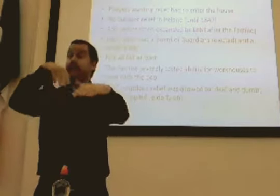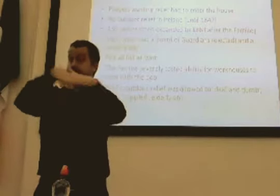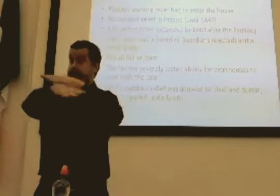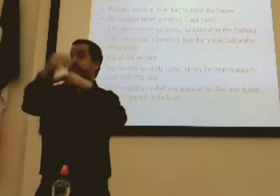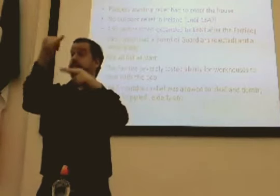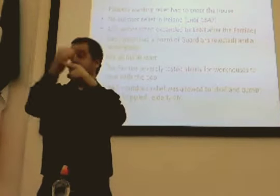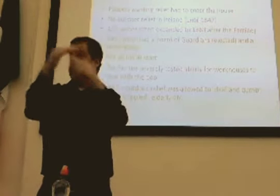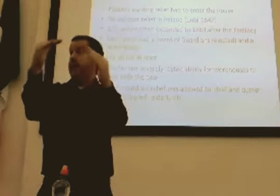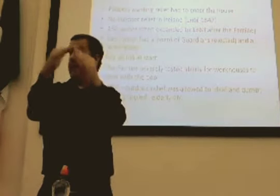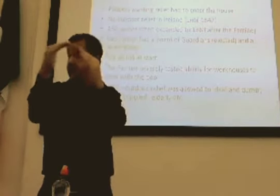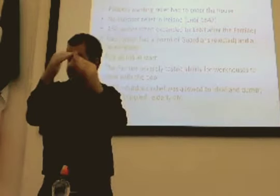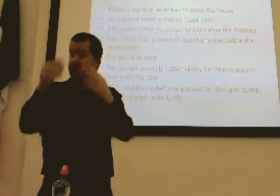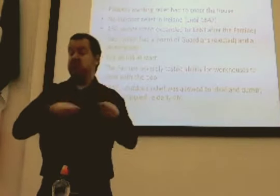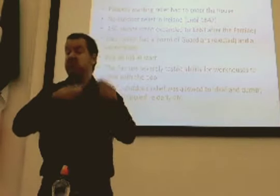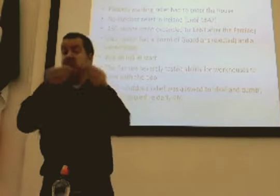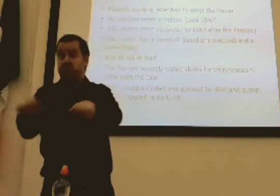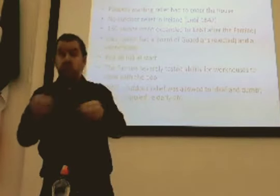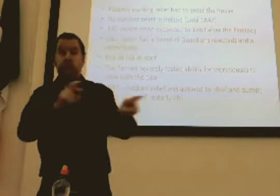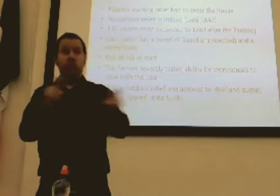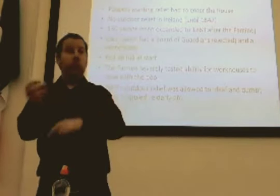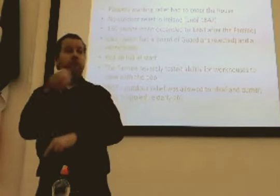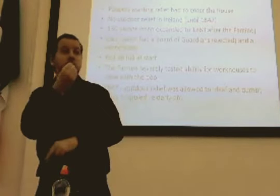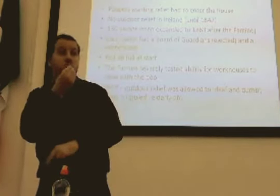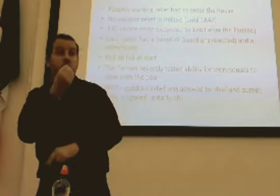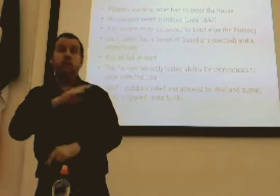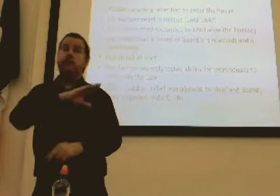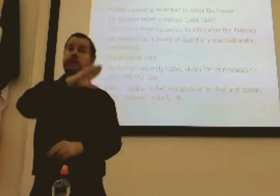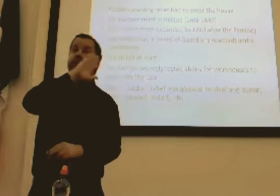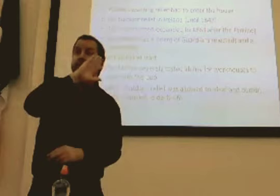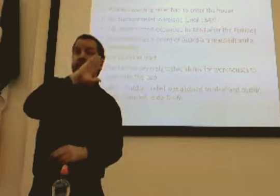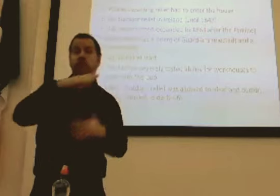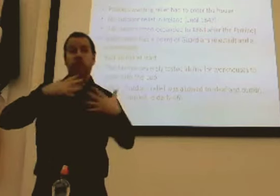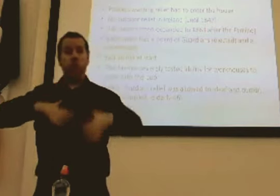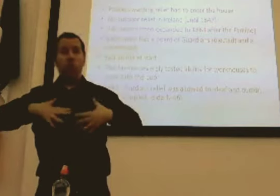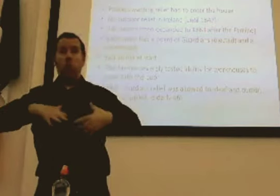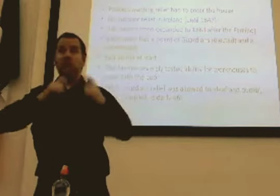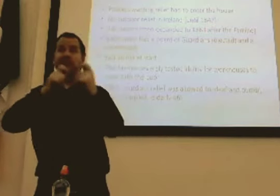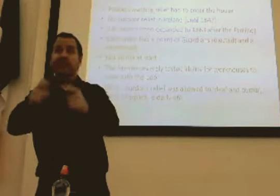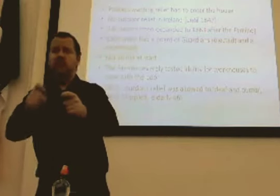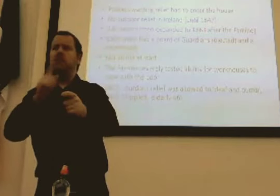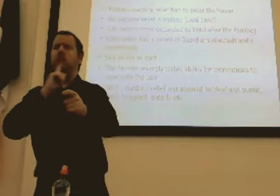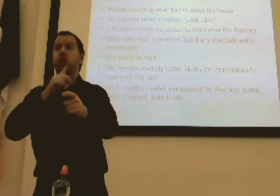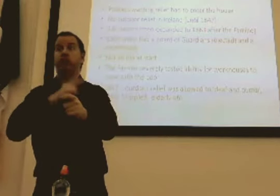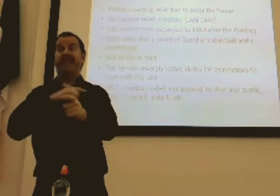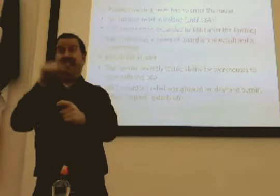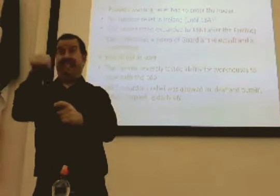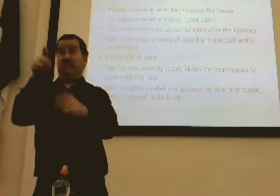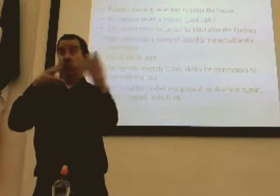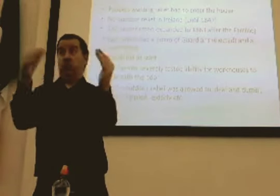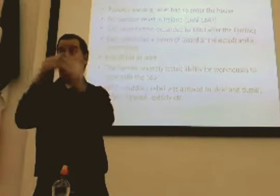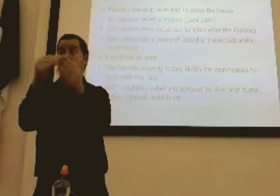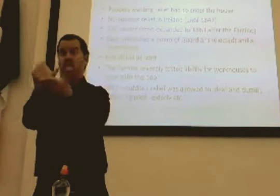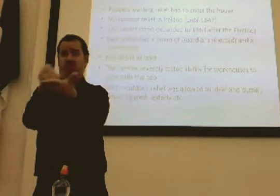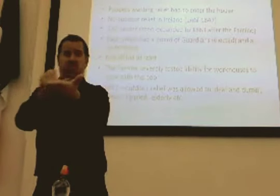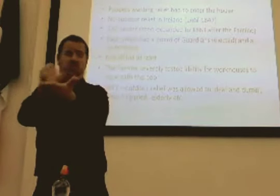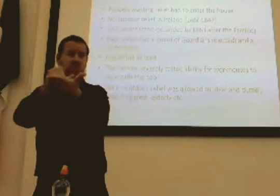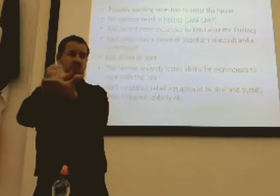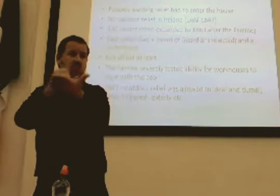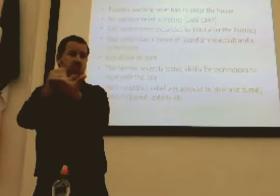financially hard up. They could go into this workhouse and be provided with the regular meals and place to sleep and clean clothes. But they were